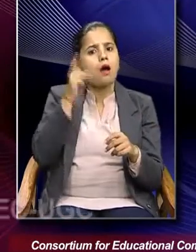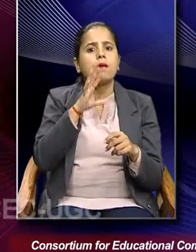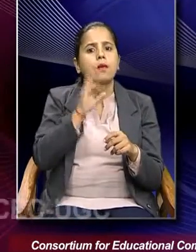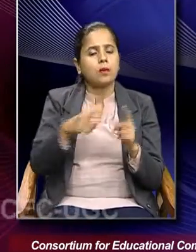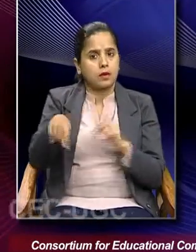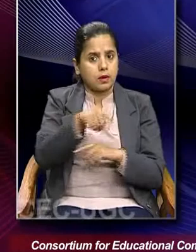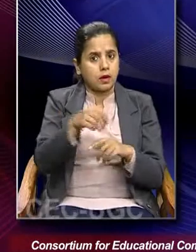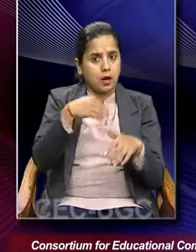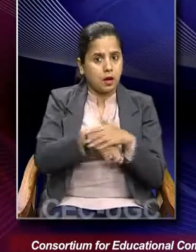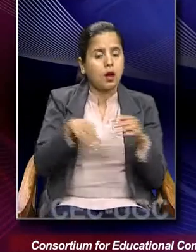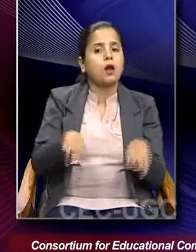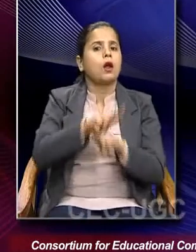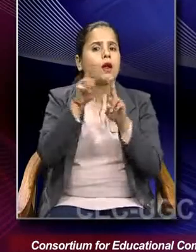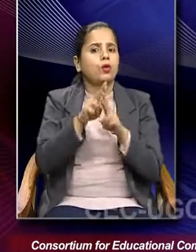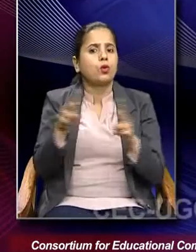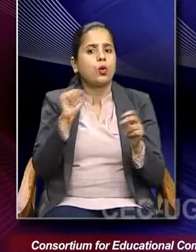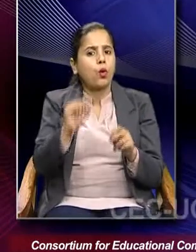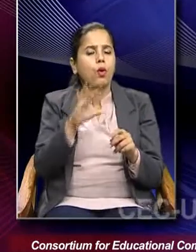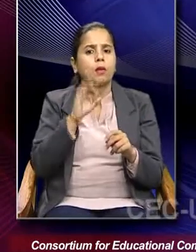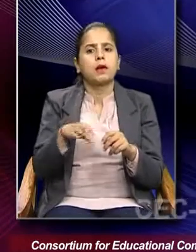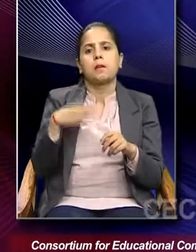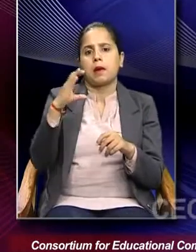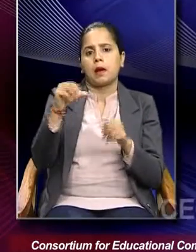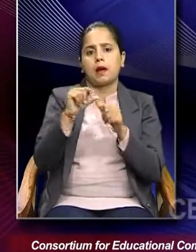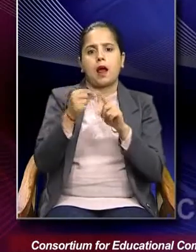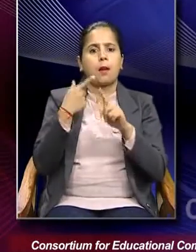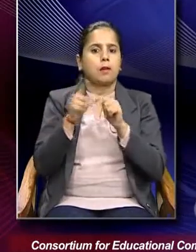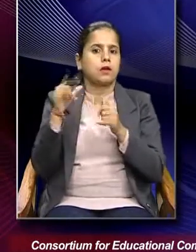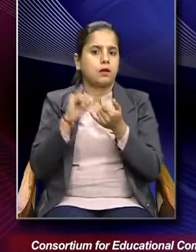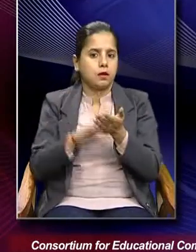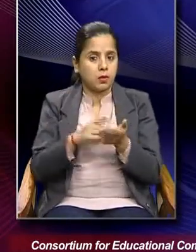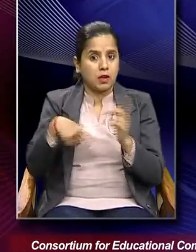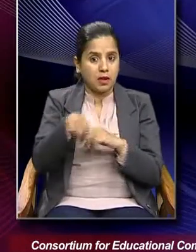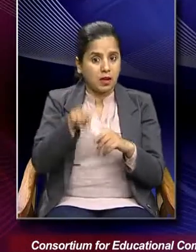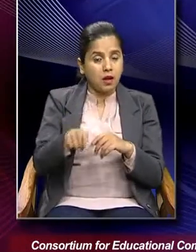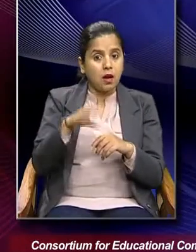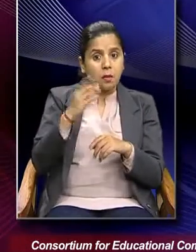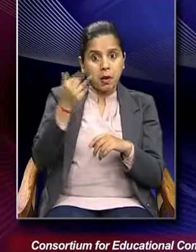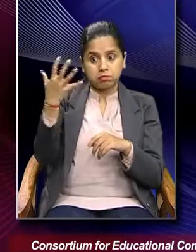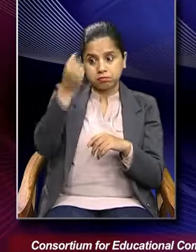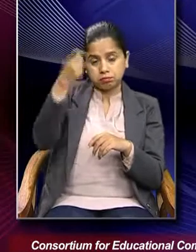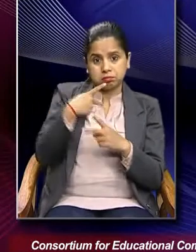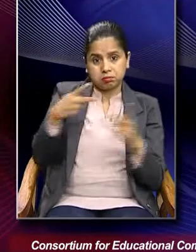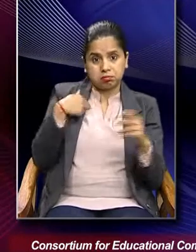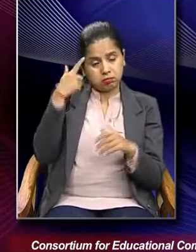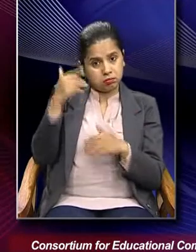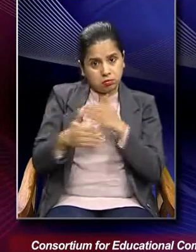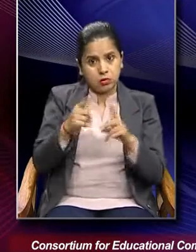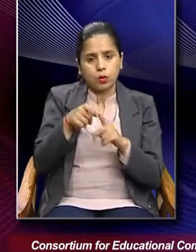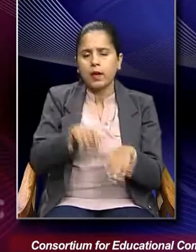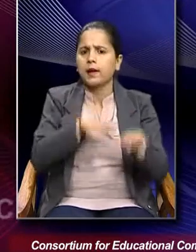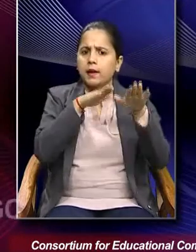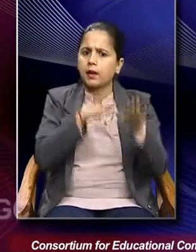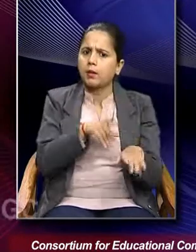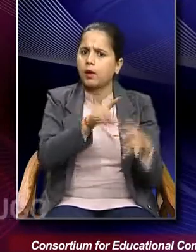in the internationalization of capitalism. So with the internationalization of capitalism, this